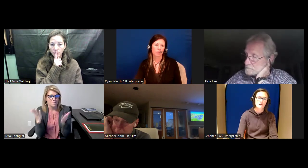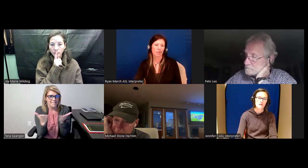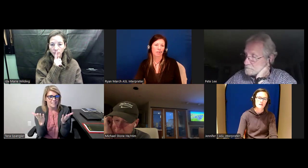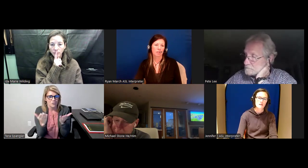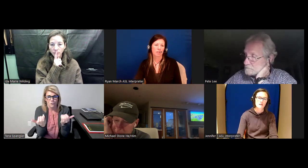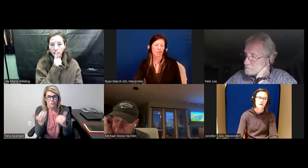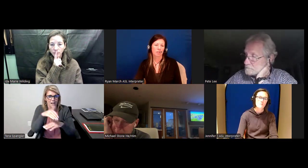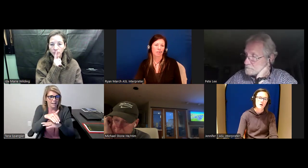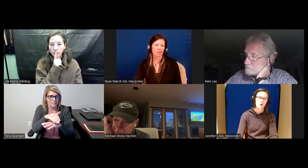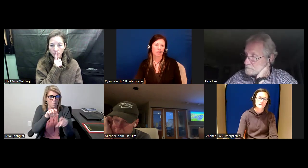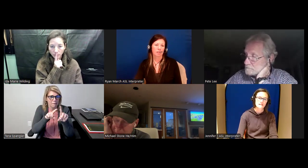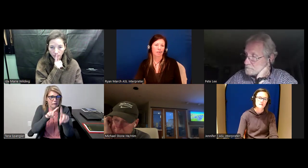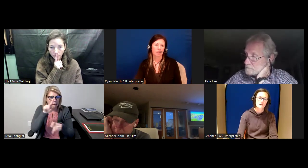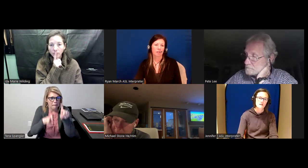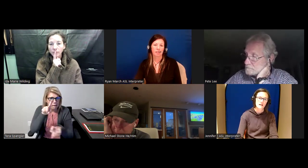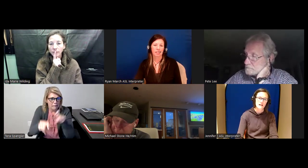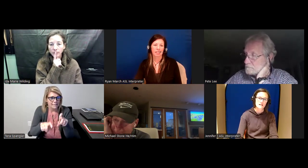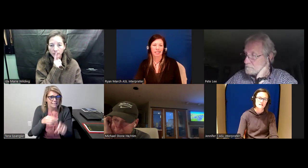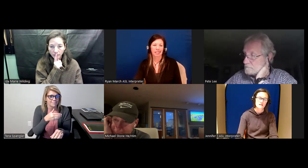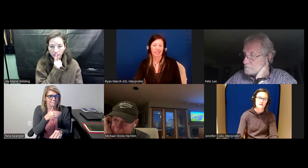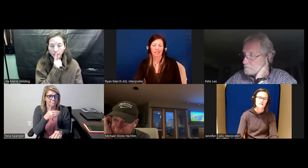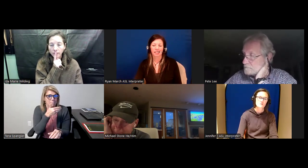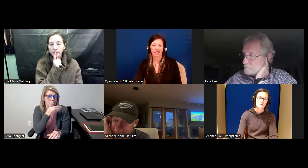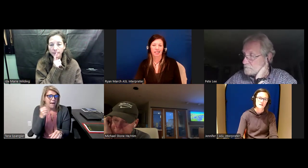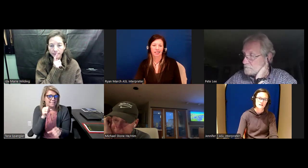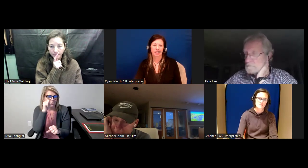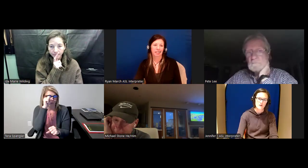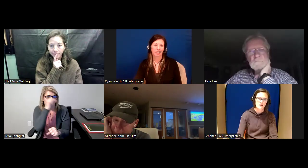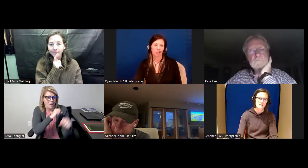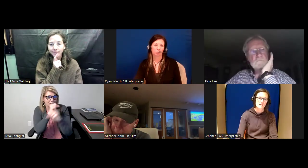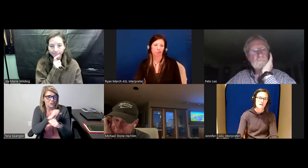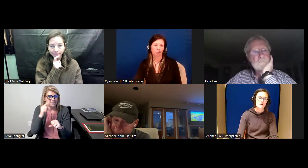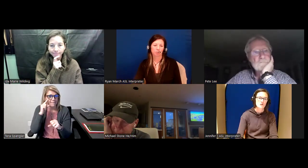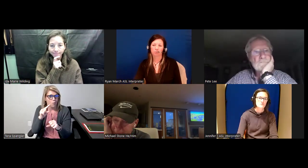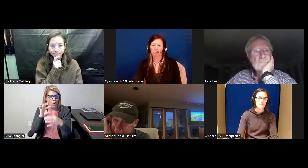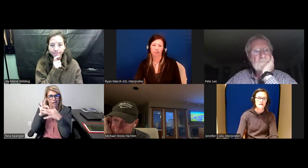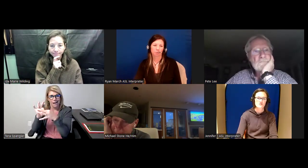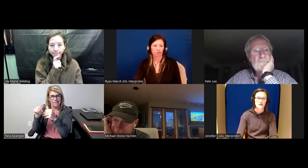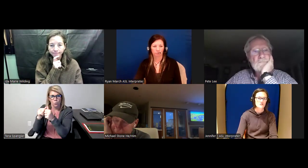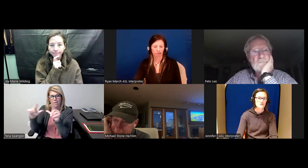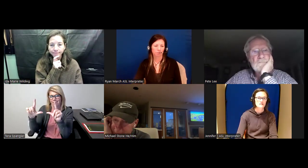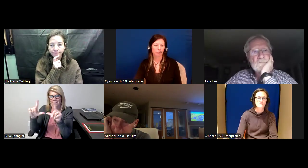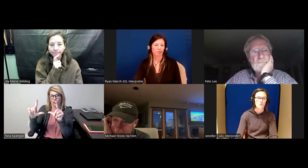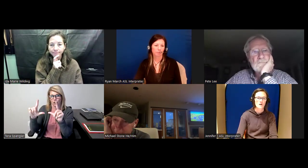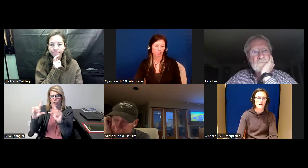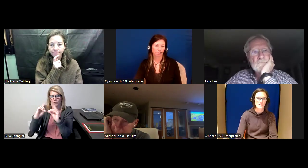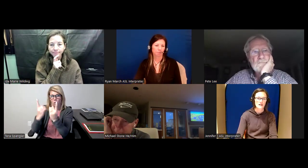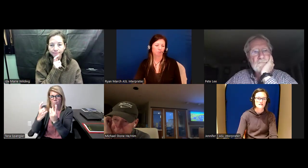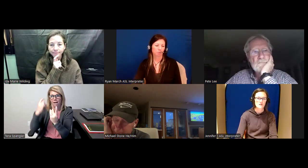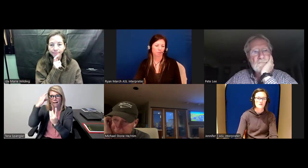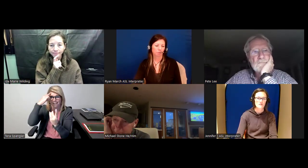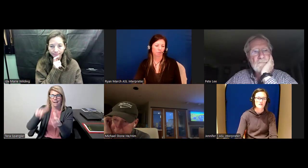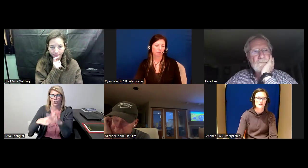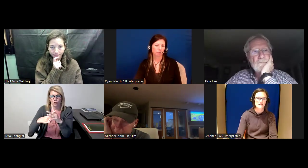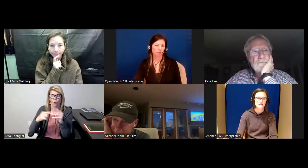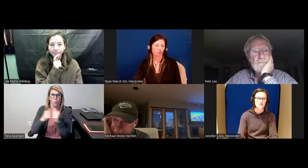hoping that Paul was going to be here tonight so we could pick his brain in terms of best strategies for